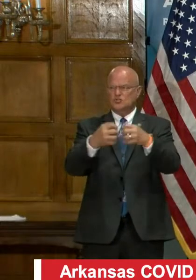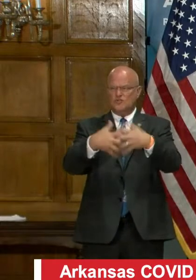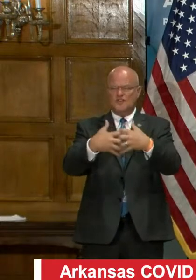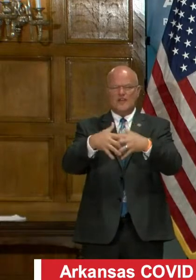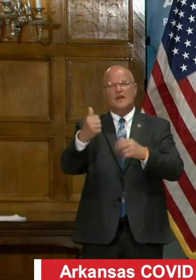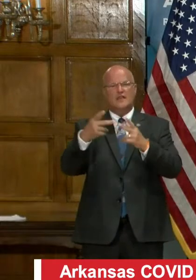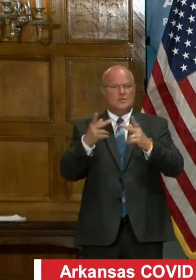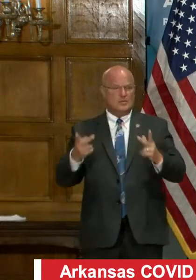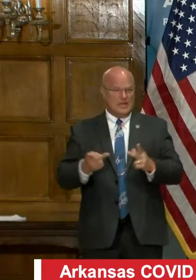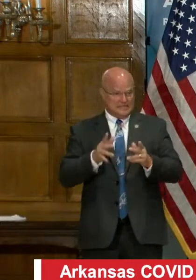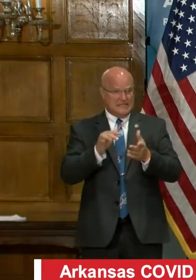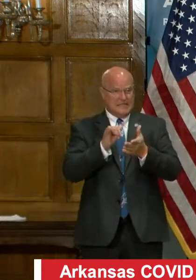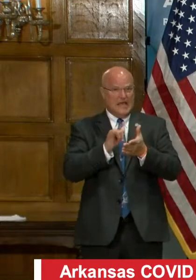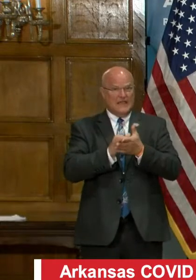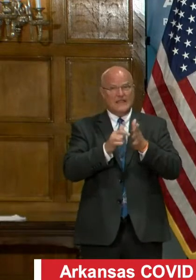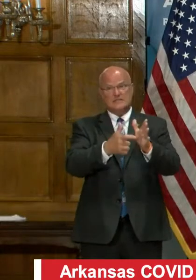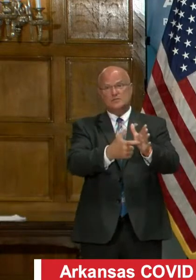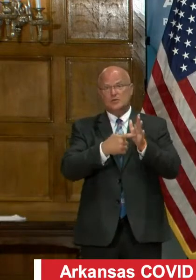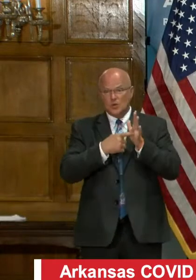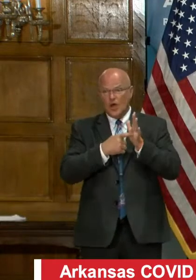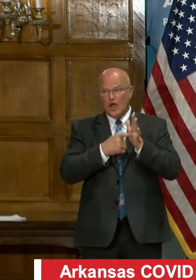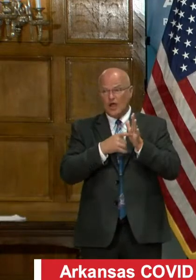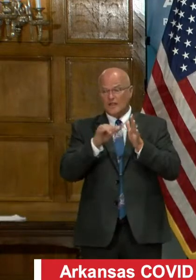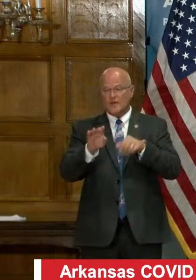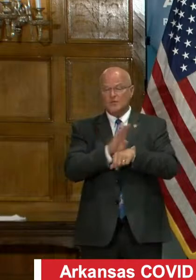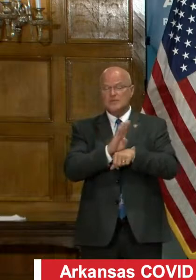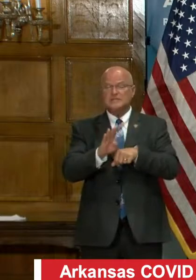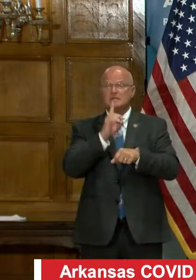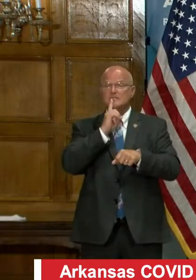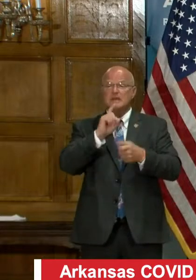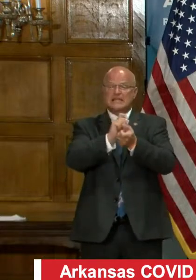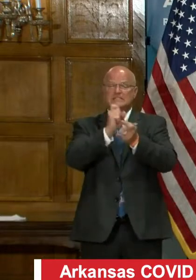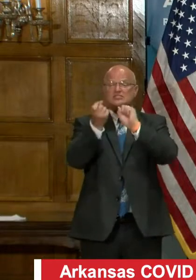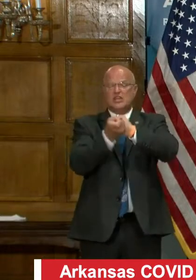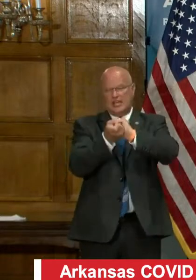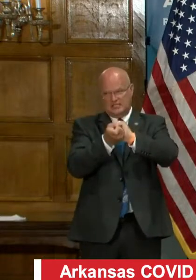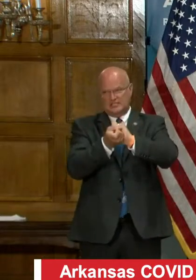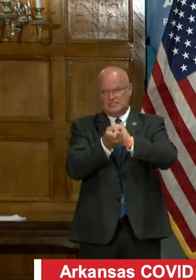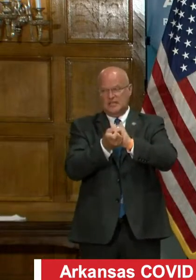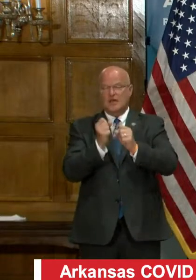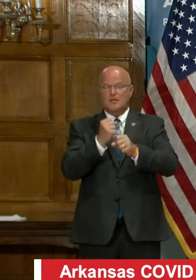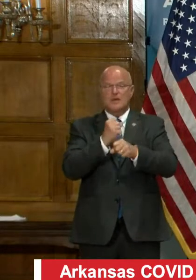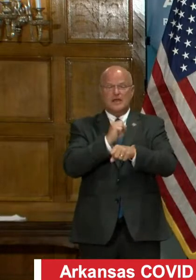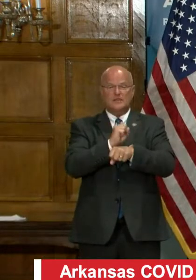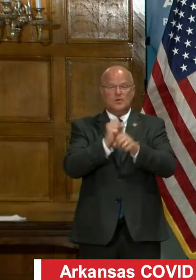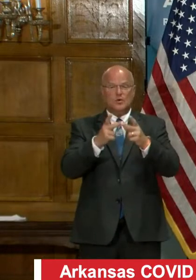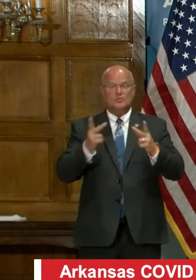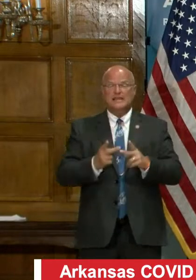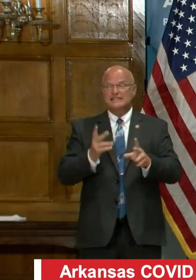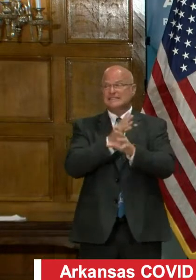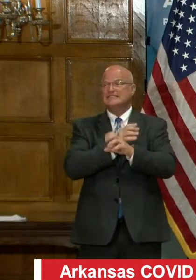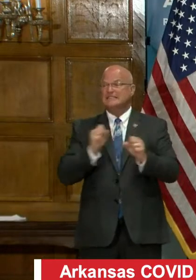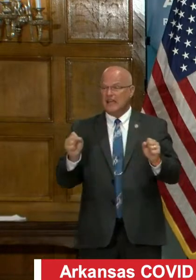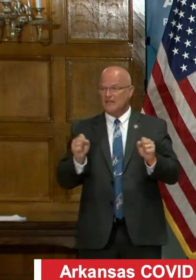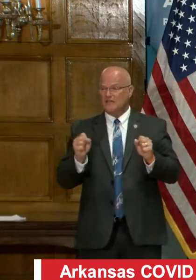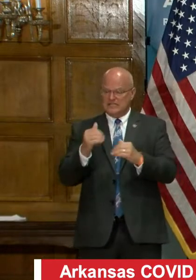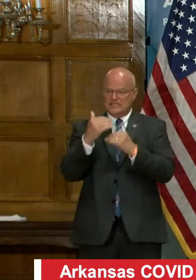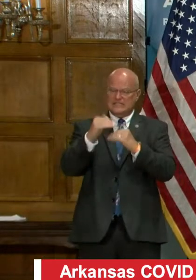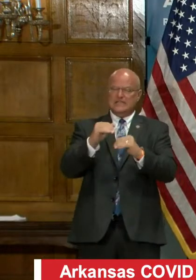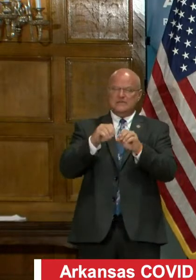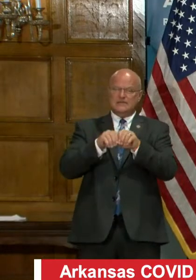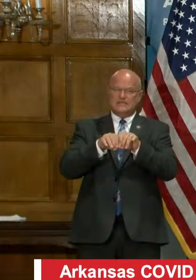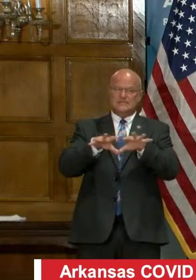others. That's required those businesses to make changes to make their workplaces safer to limit the spread